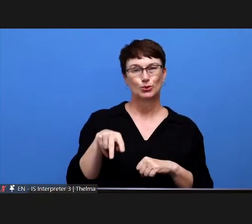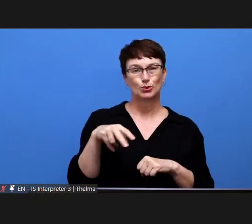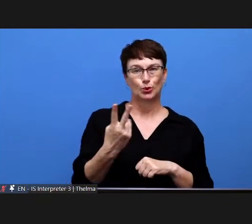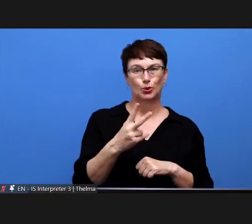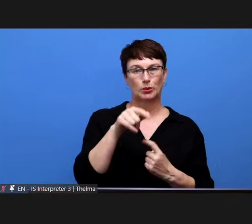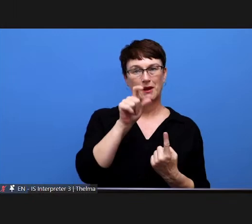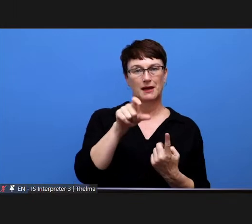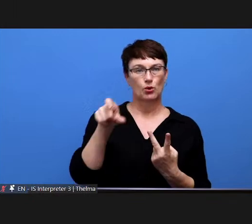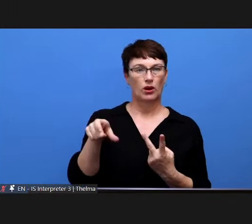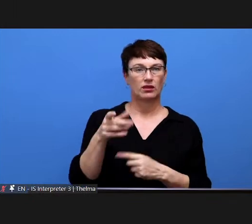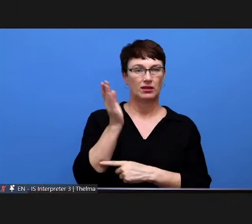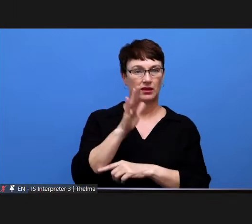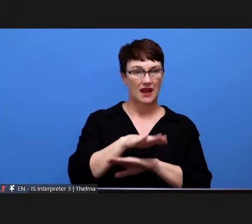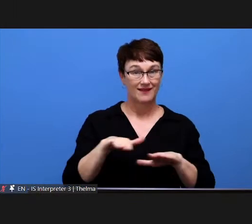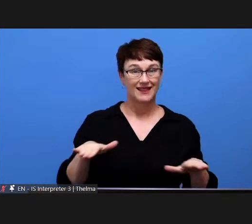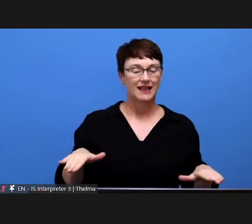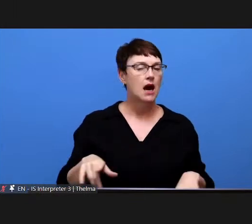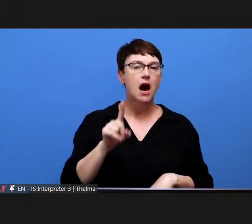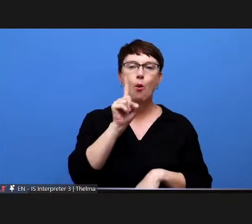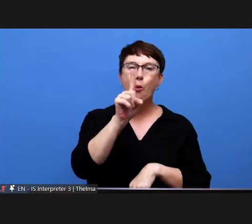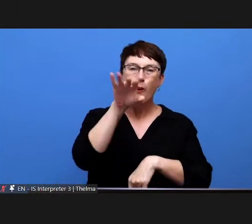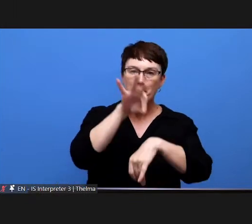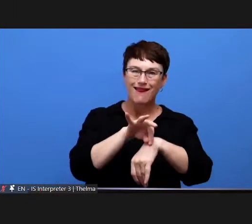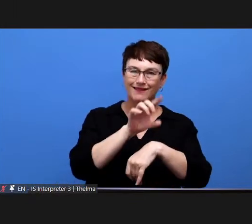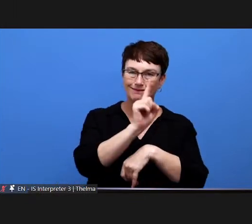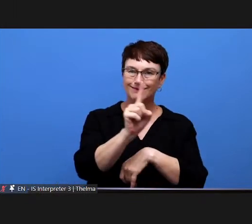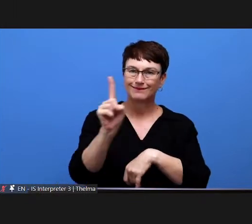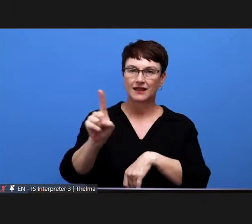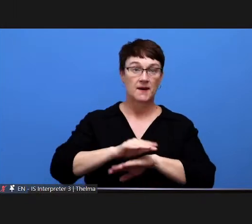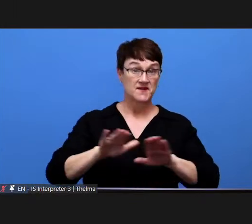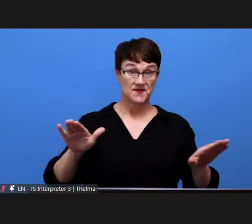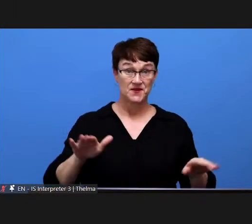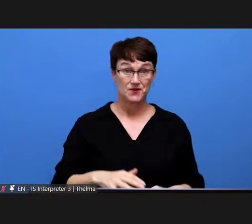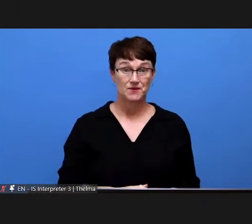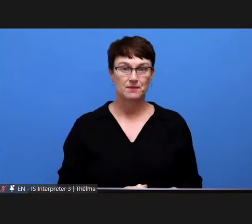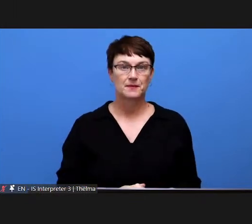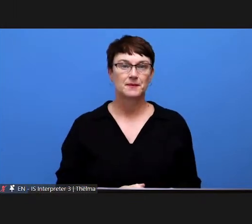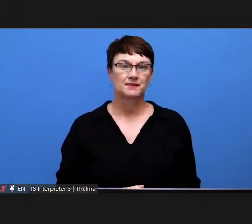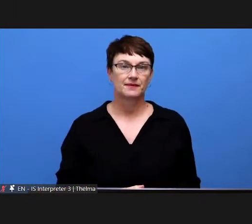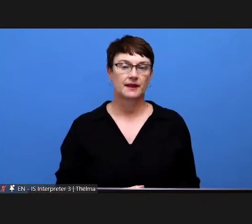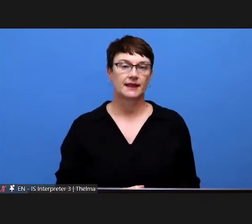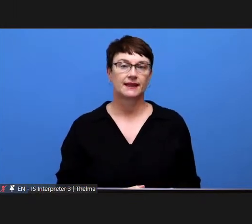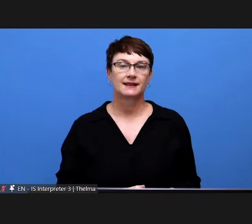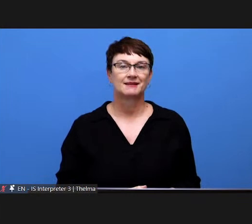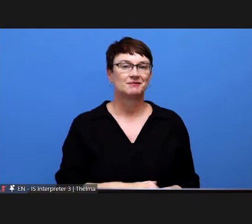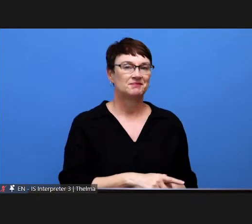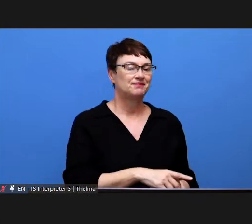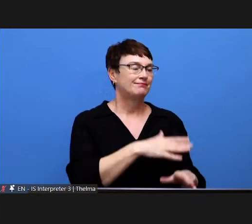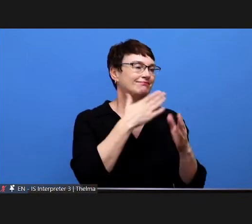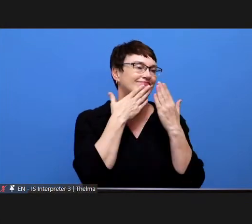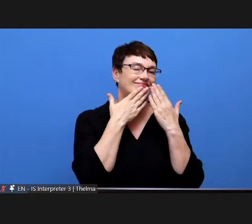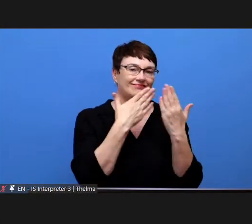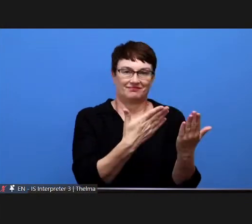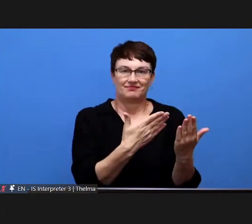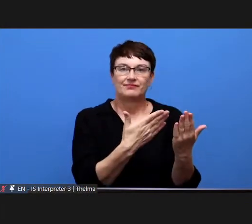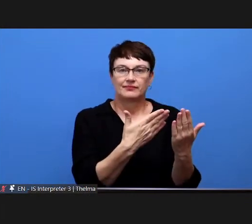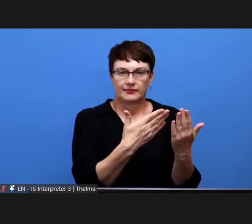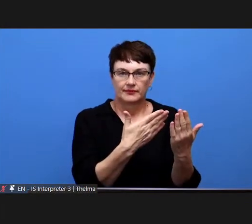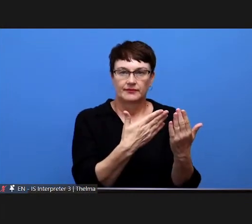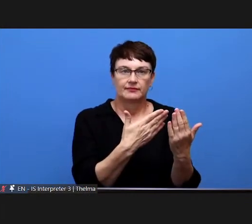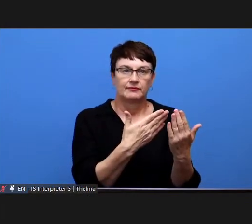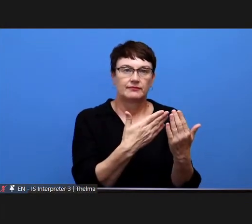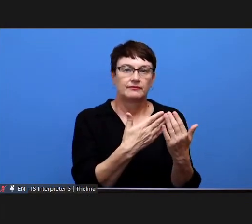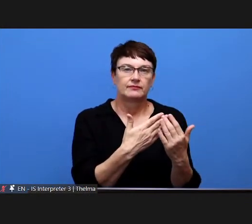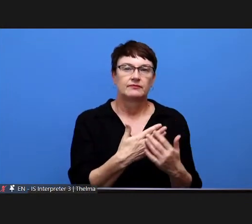minute maximum. Yeah, over to you. Thank you. Thank you very much, Mr. Moderator. I am